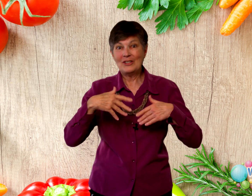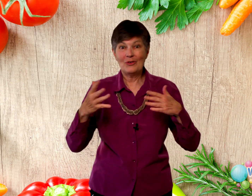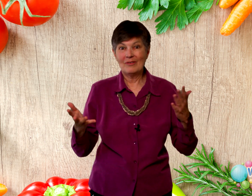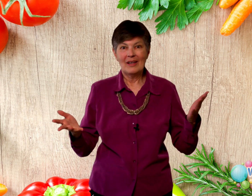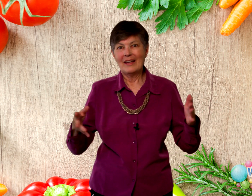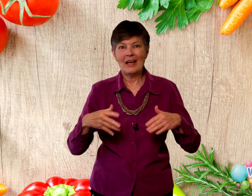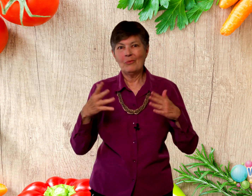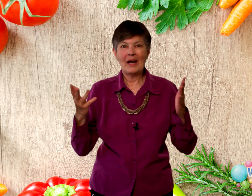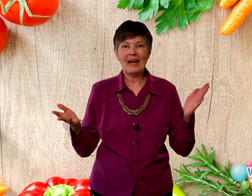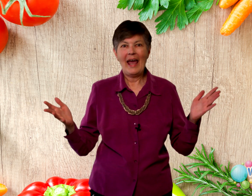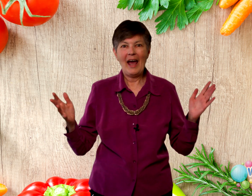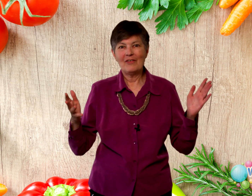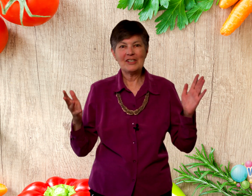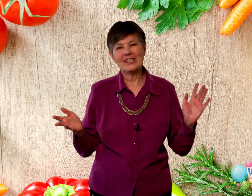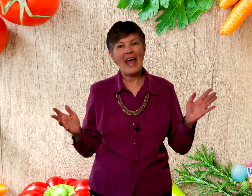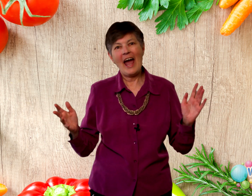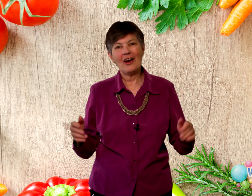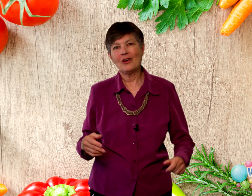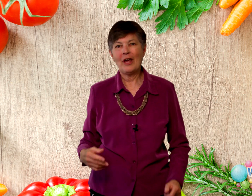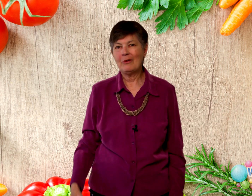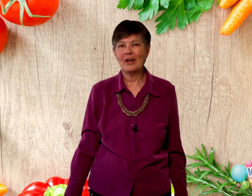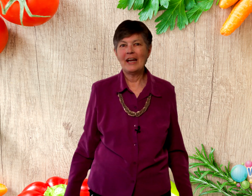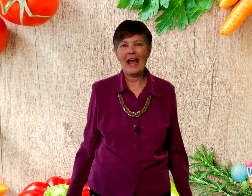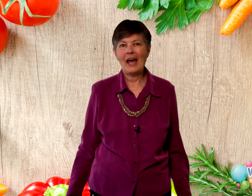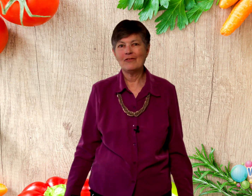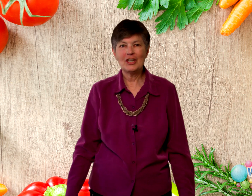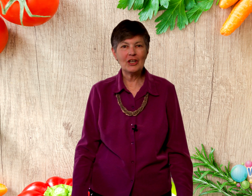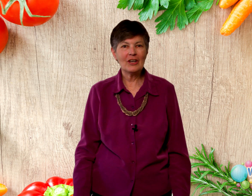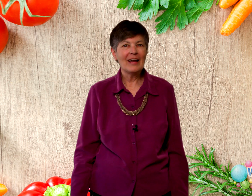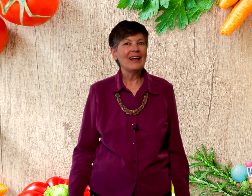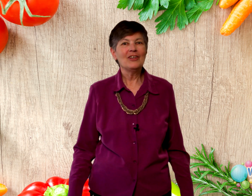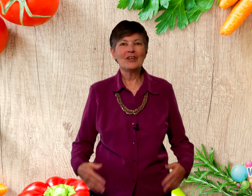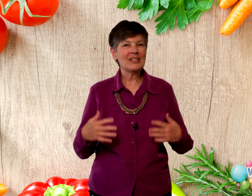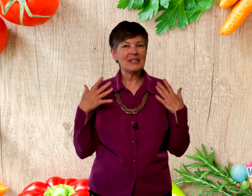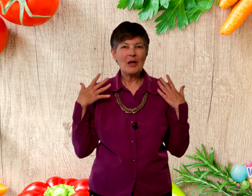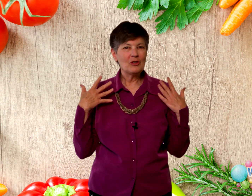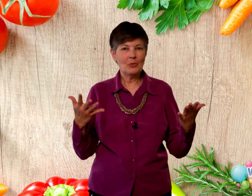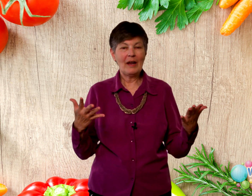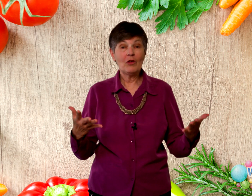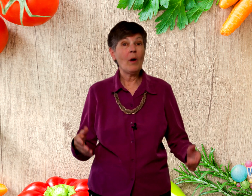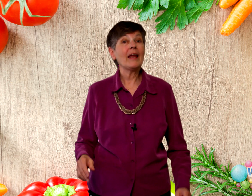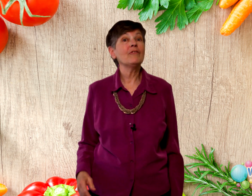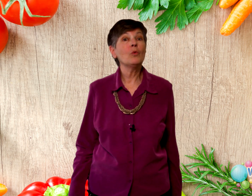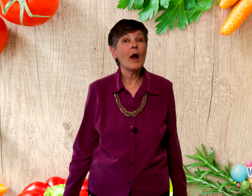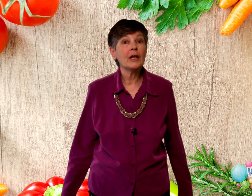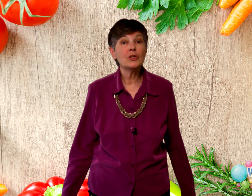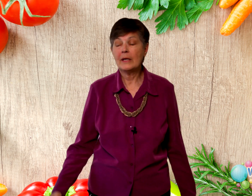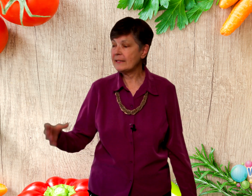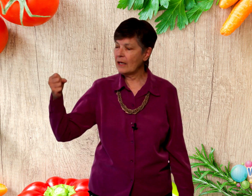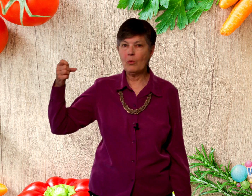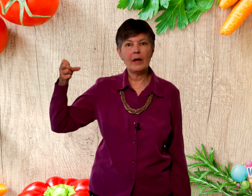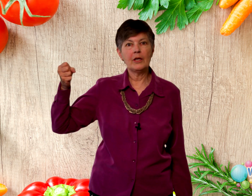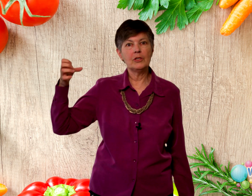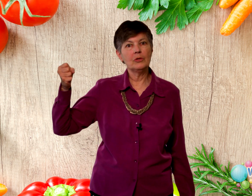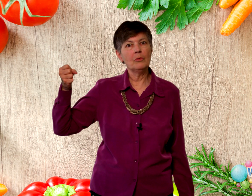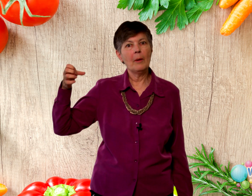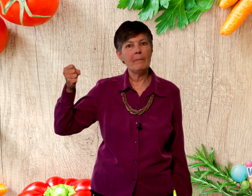you're getting ready to have a snack, or you're getting ready to have dinner, you could just do whatever you want. If you want to do it, let's say you wanted to do